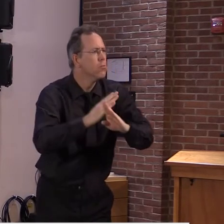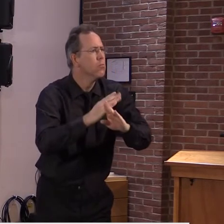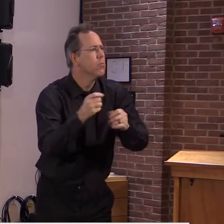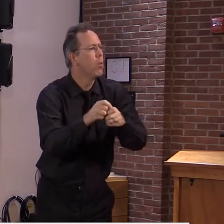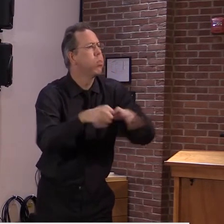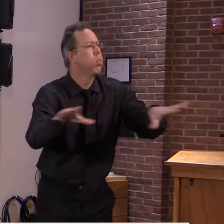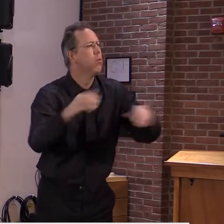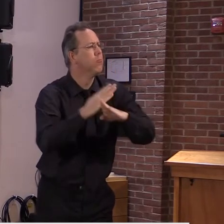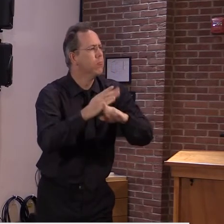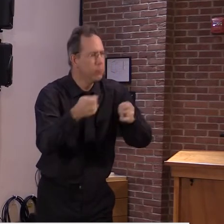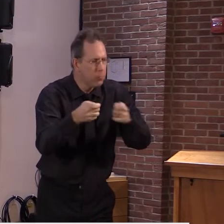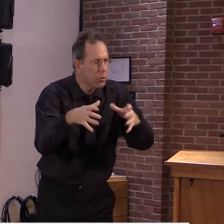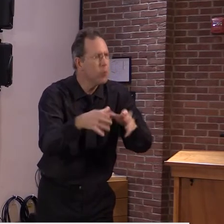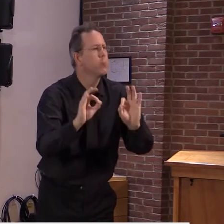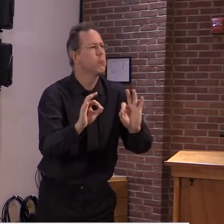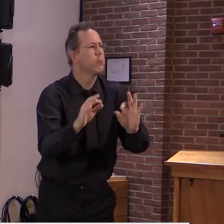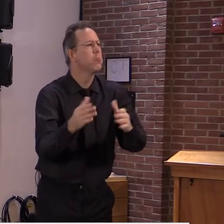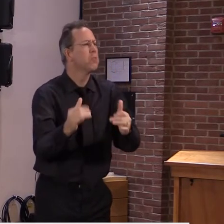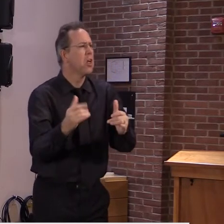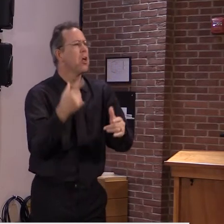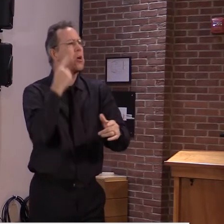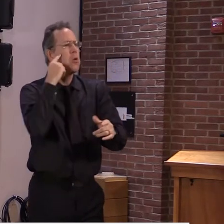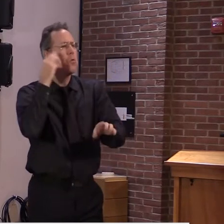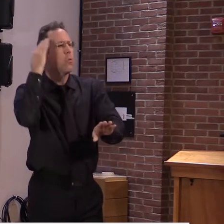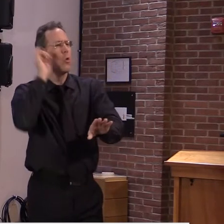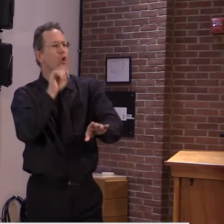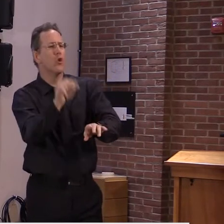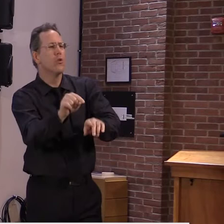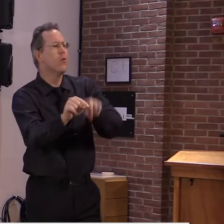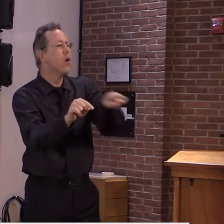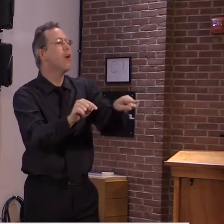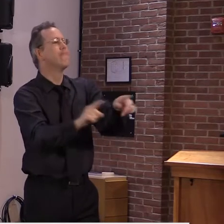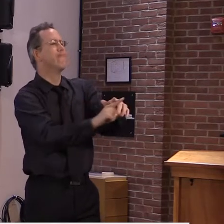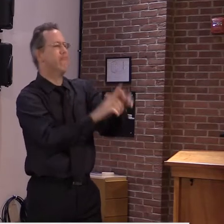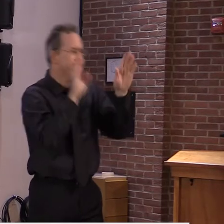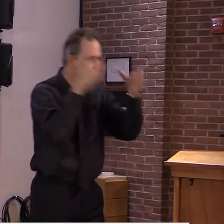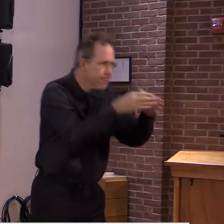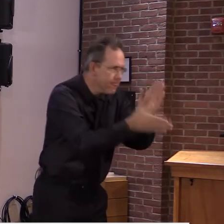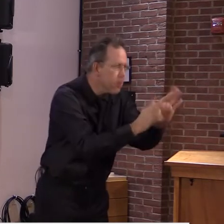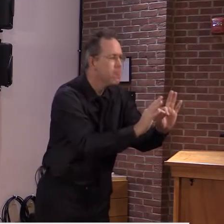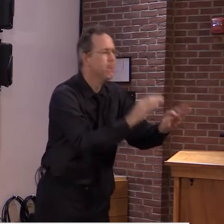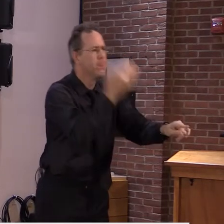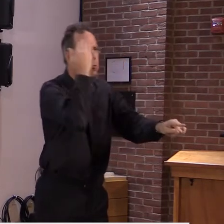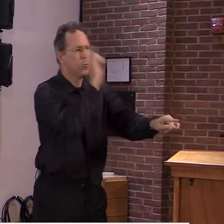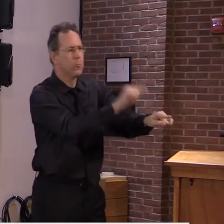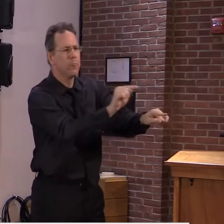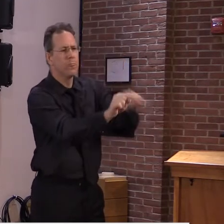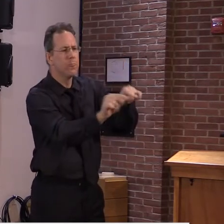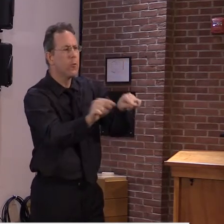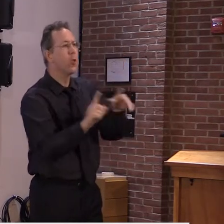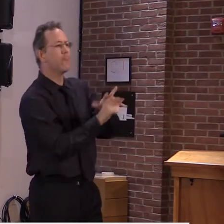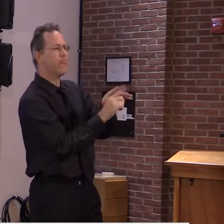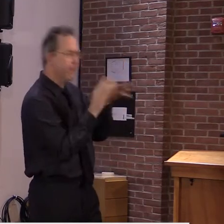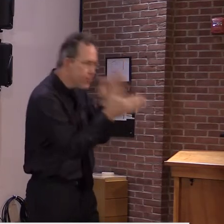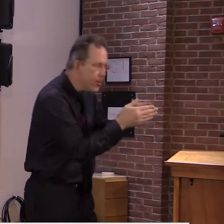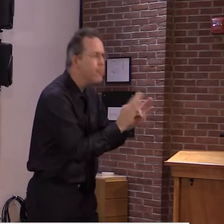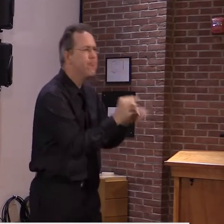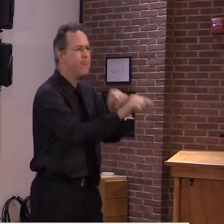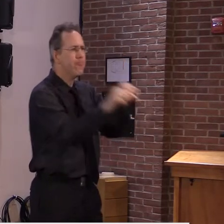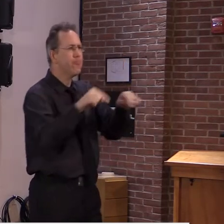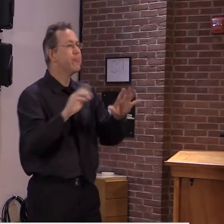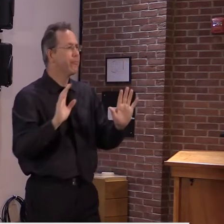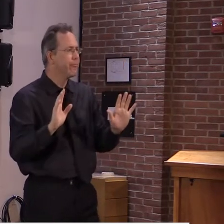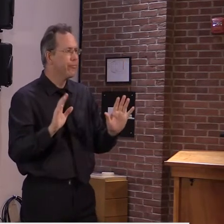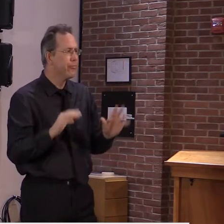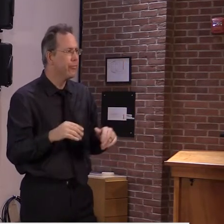Knowing about them, making sure everyone who needs to isolate is isolated, making sure all the contacts have been contacted,